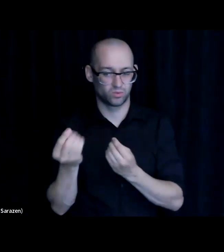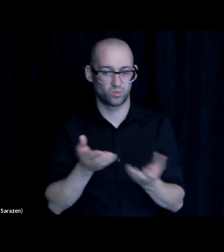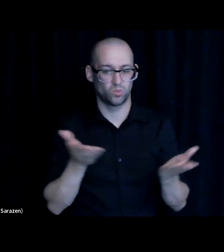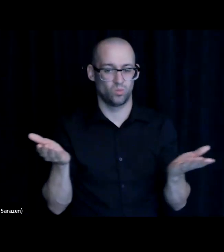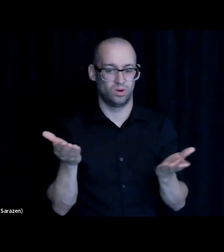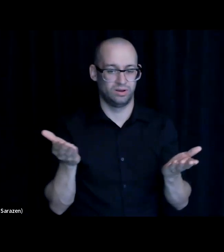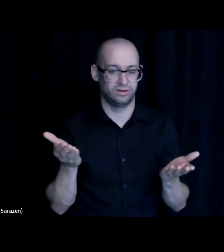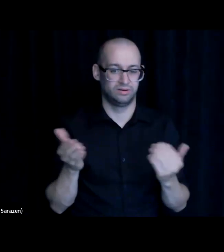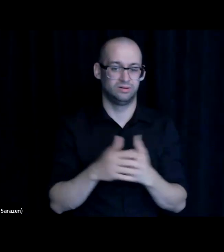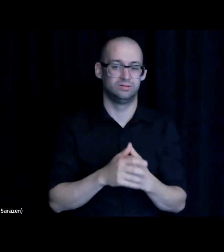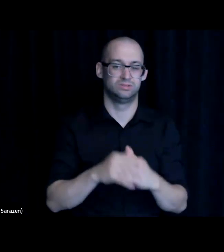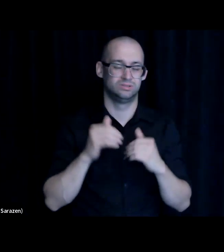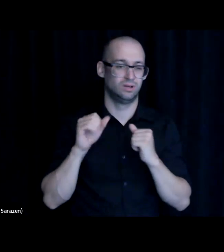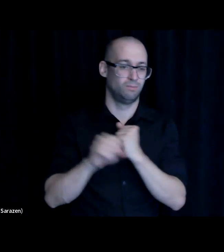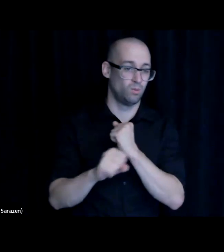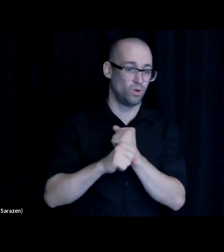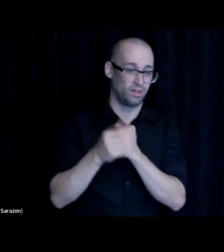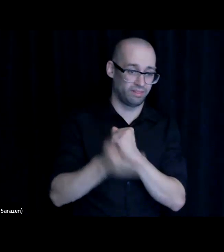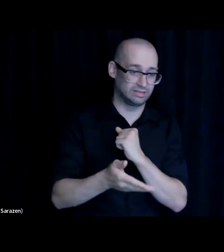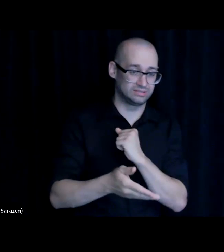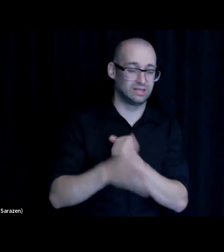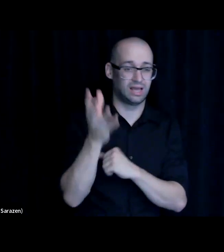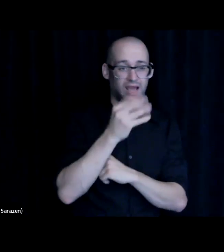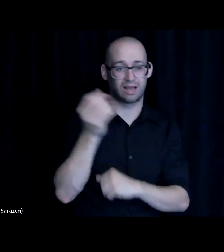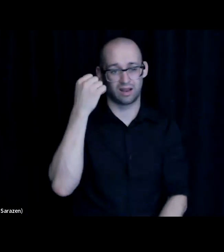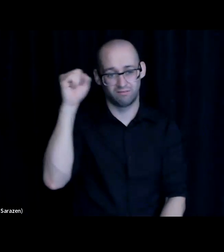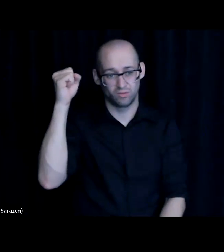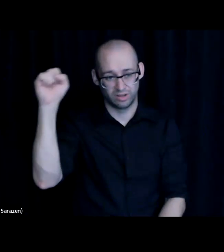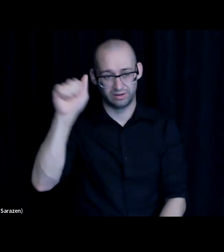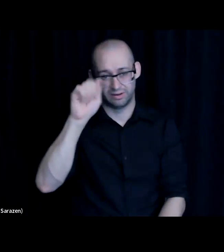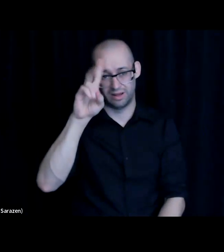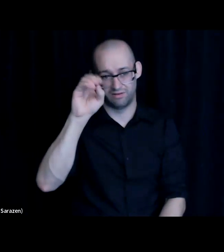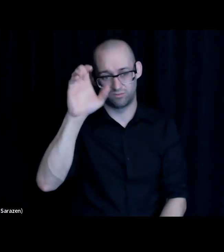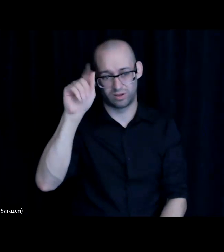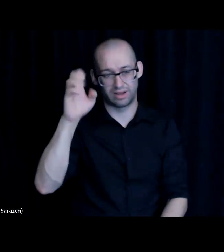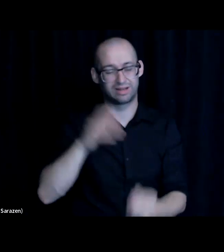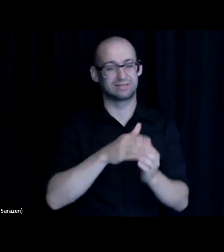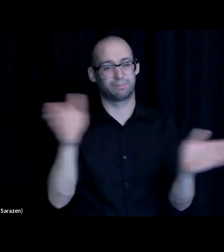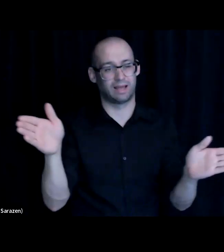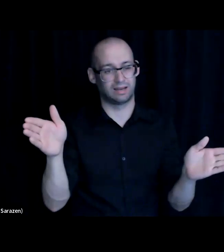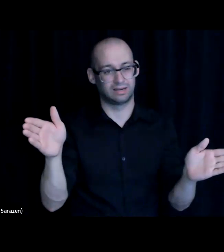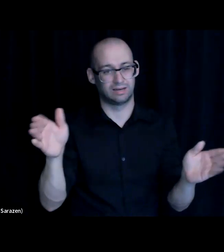actually then not only promote it, but advocate that it's expanded and made permanent,